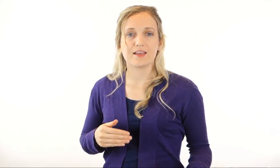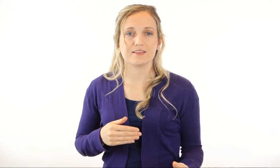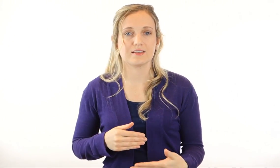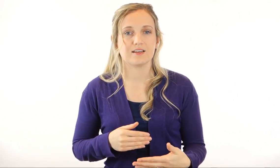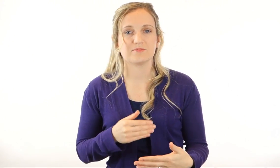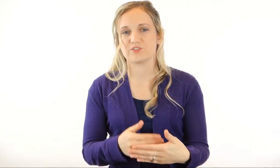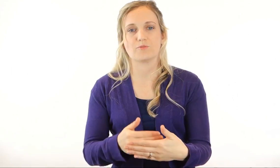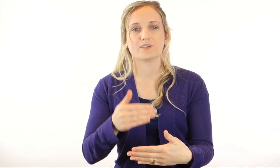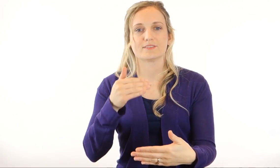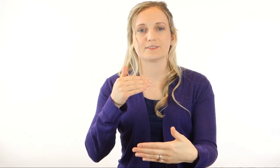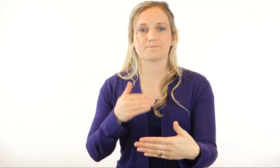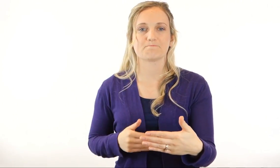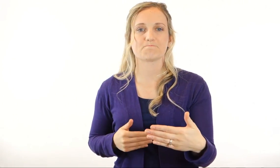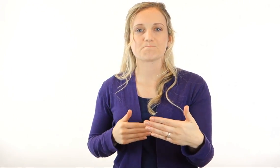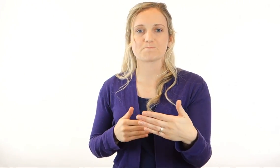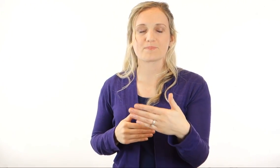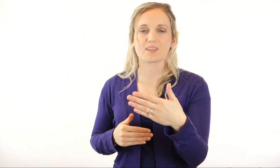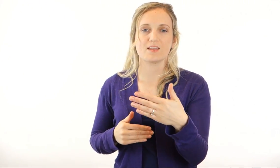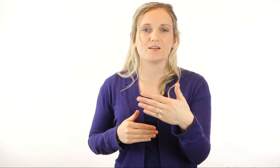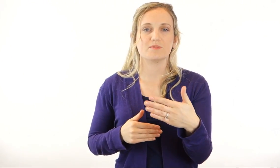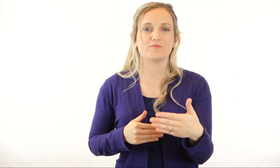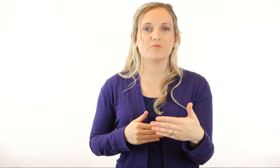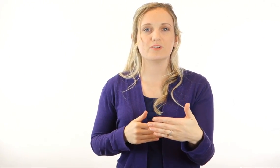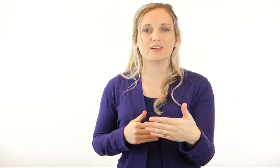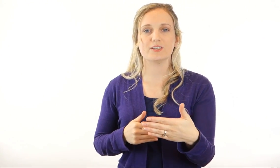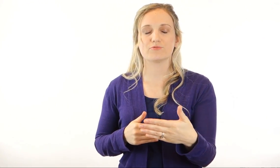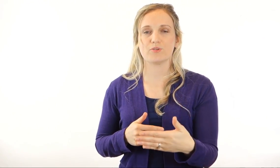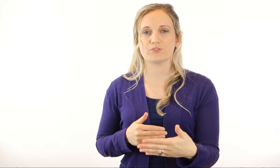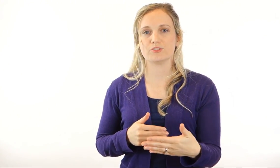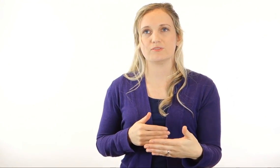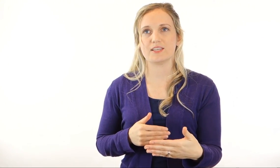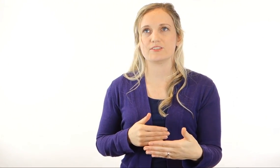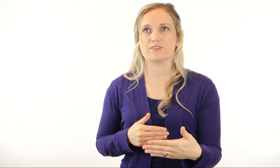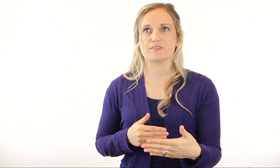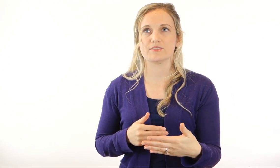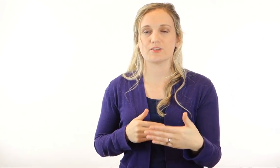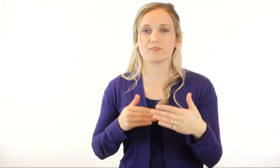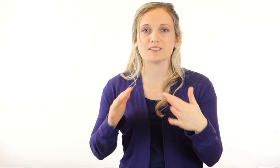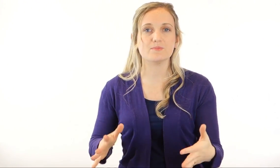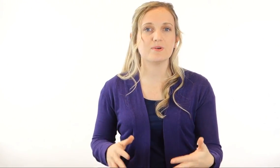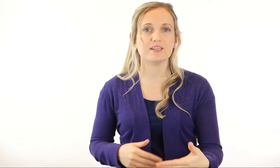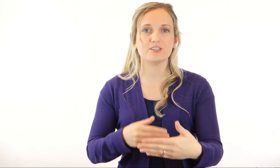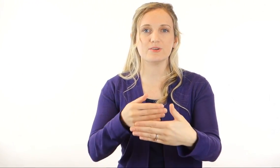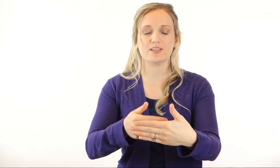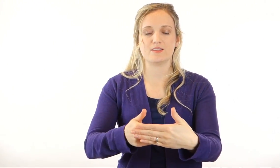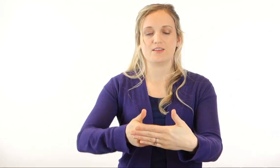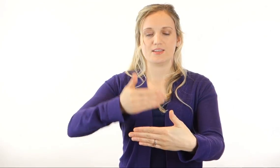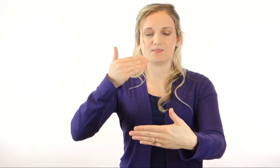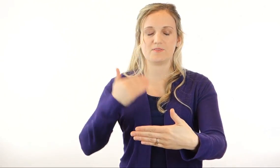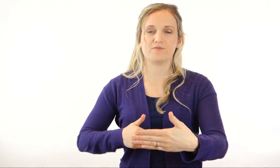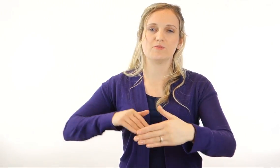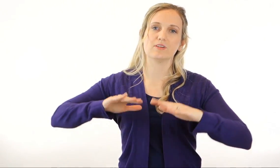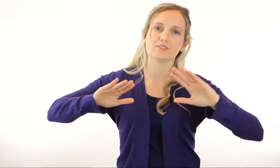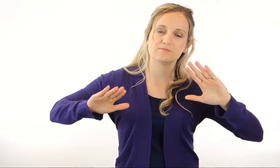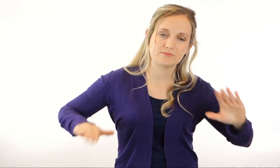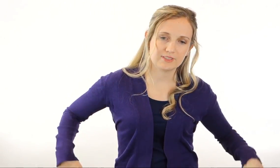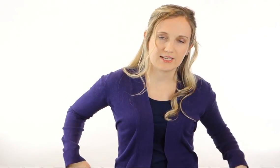and just do it once. Before it grows too late. So the simple way to do it is before,